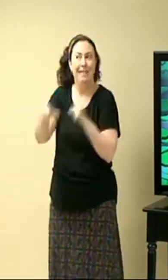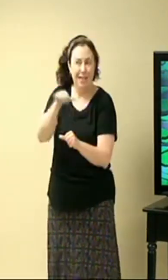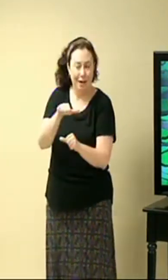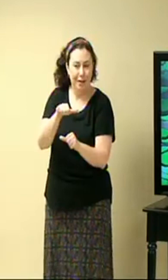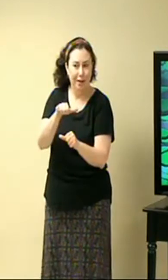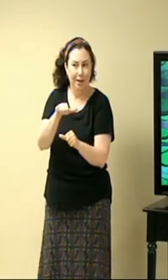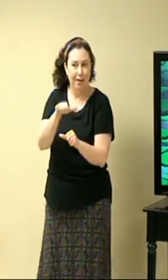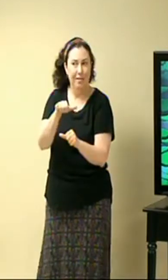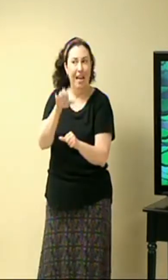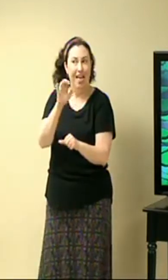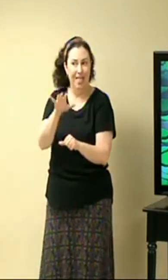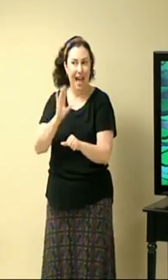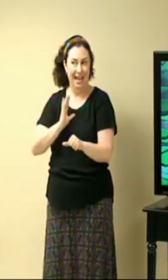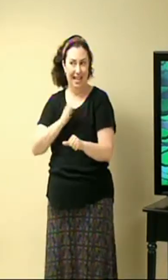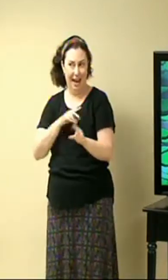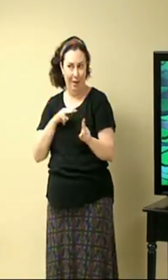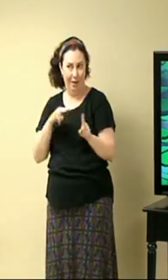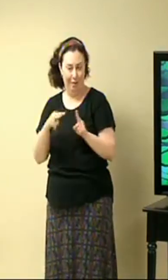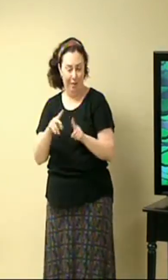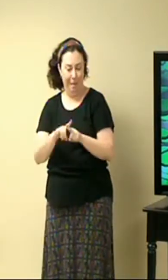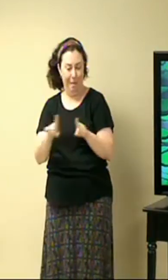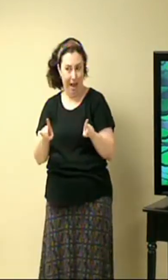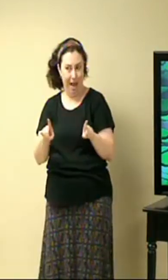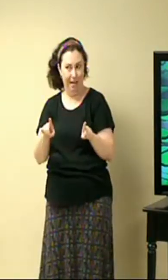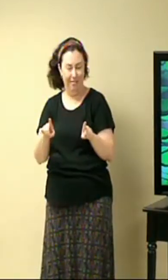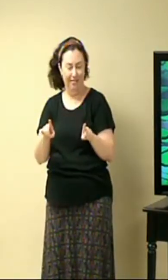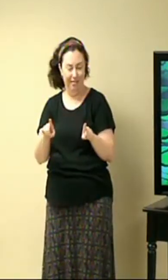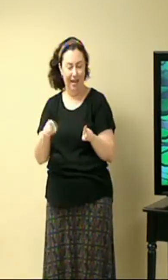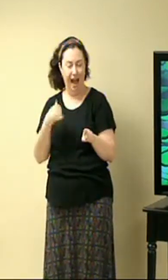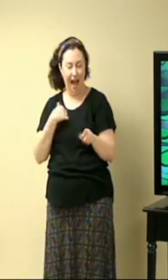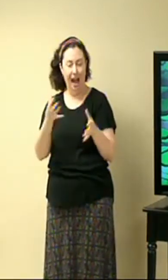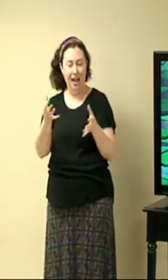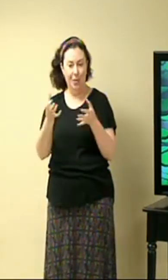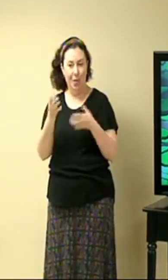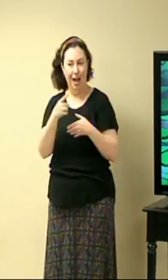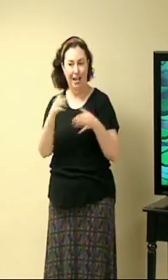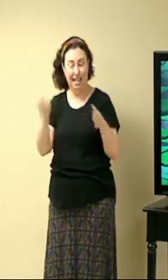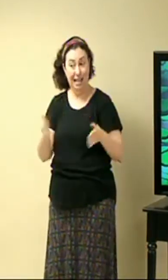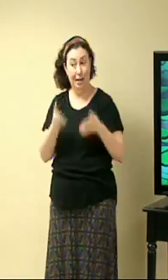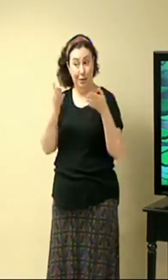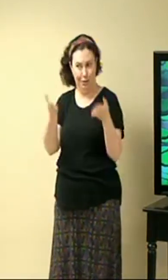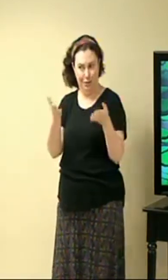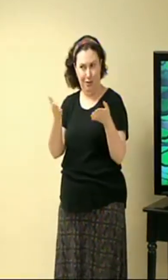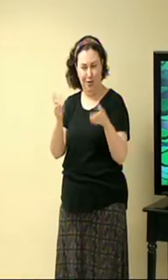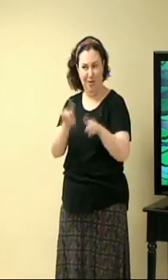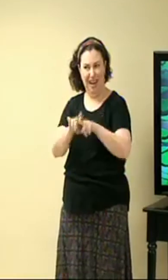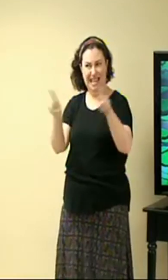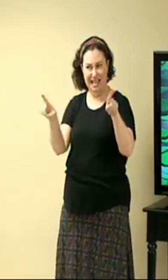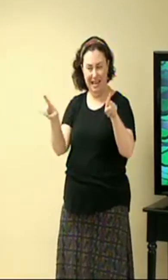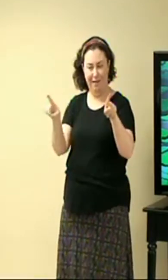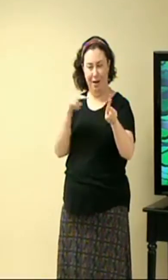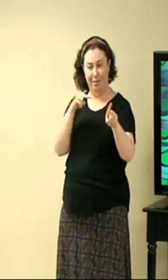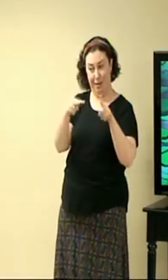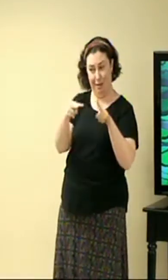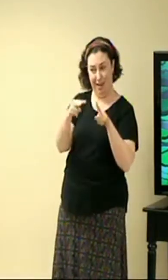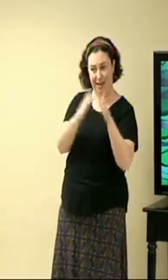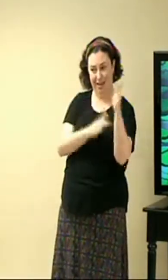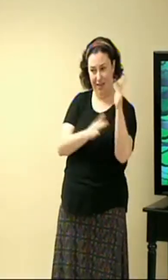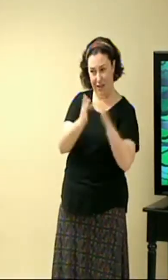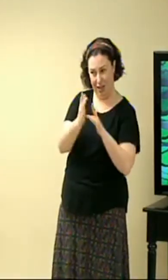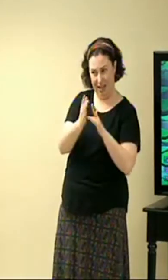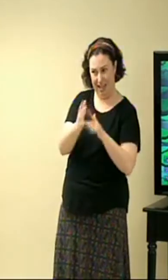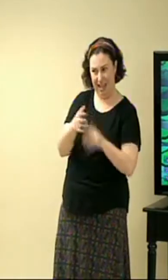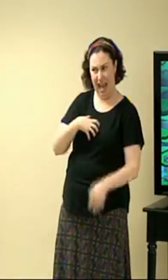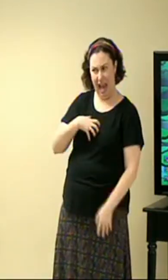to introduce you today not to hippie Jesus, but to angry Jesus. Let's see what his reaction is. Let's keep reading.